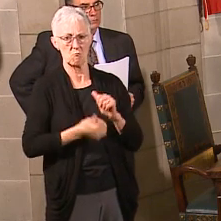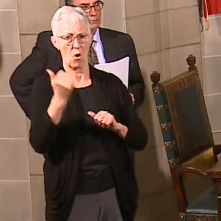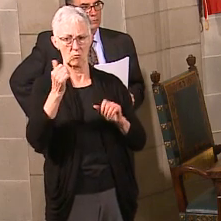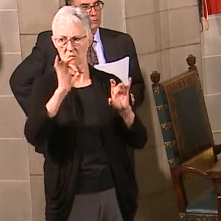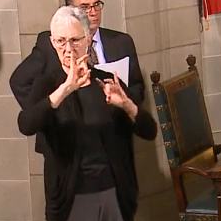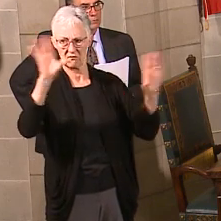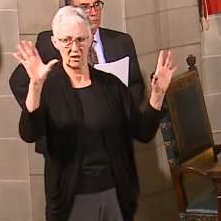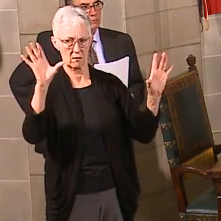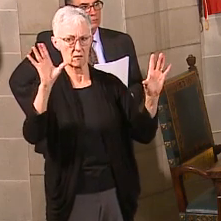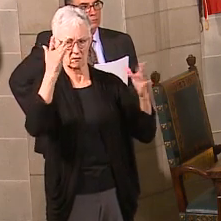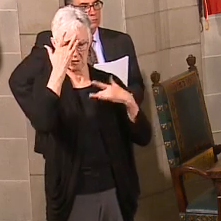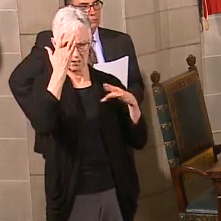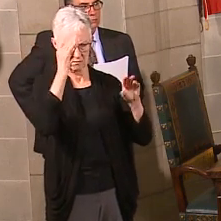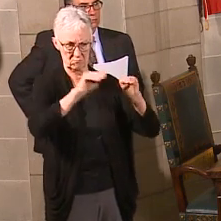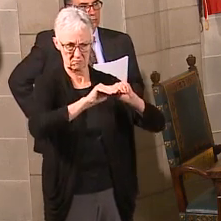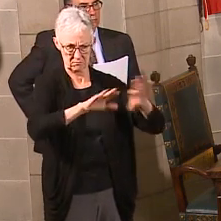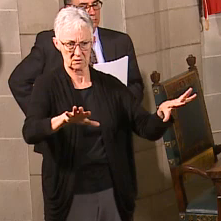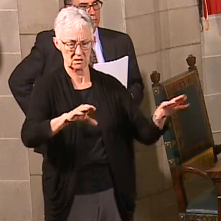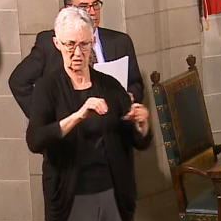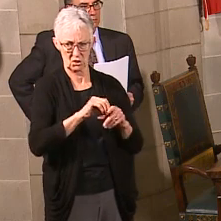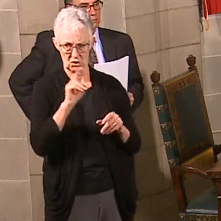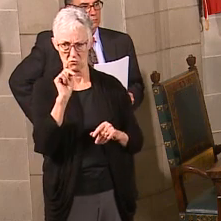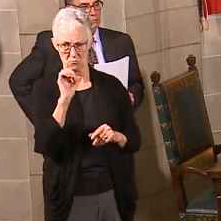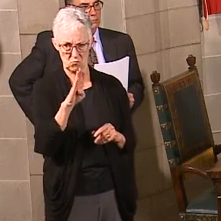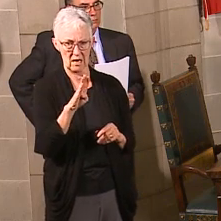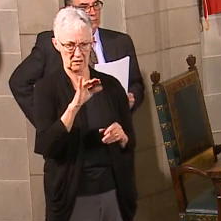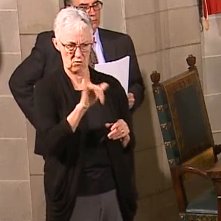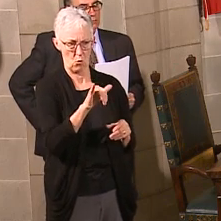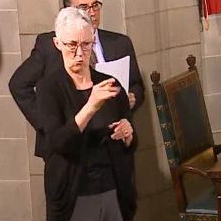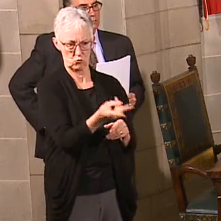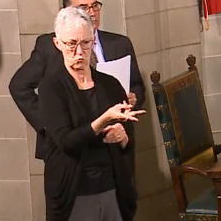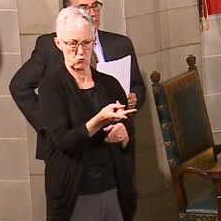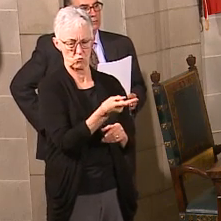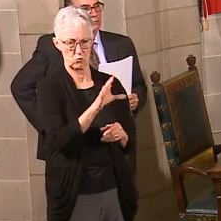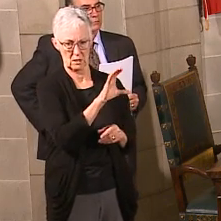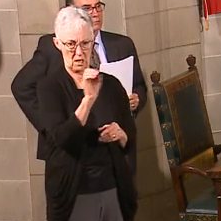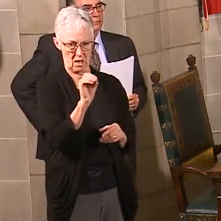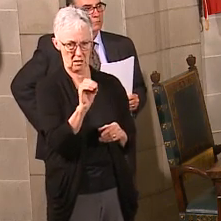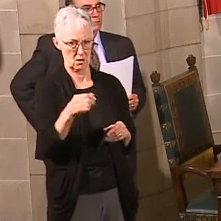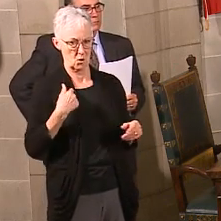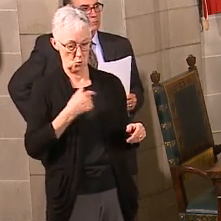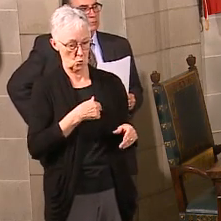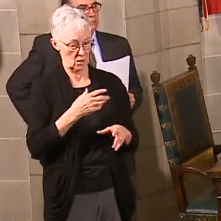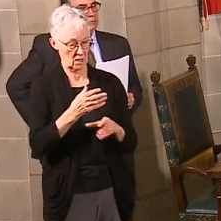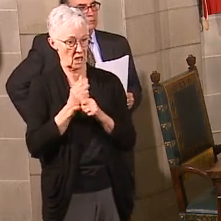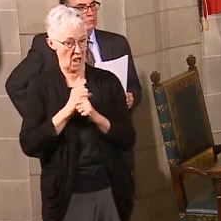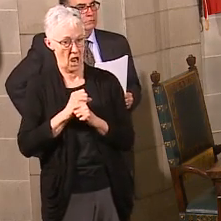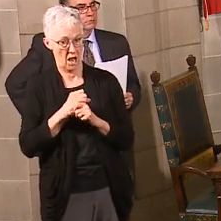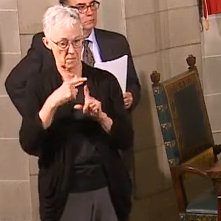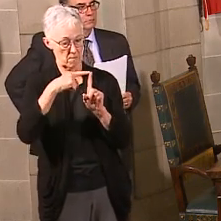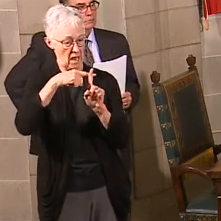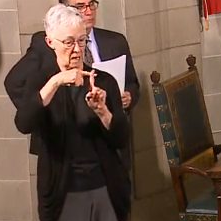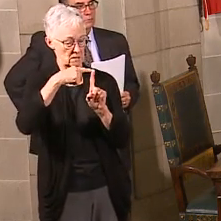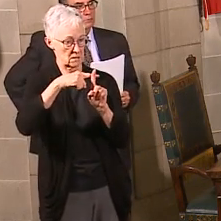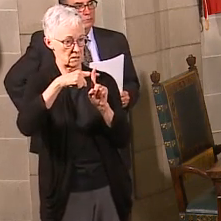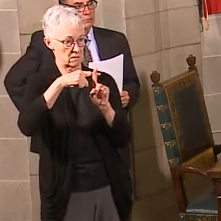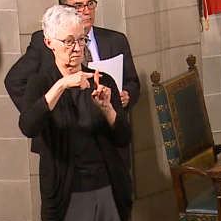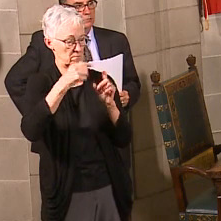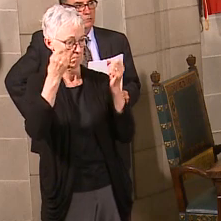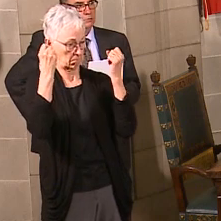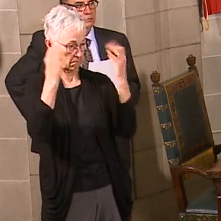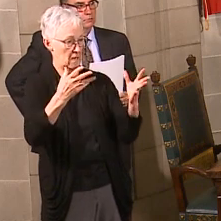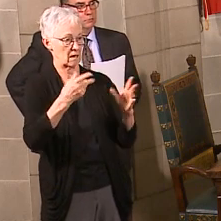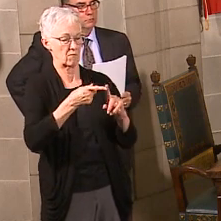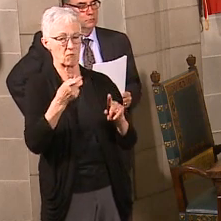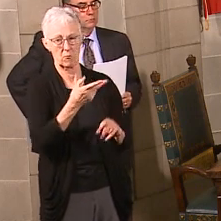over this weekend, I mentioned we did over 2,000 tests. We had 348 positives. 46% of those positives came from either Hall or Dawson County.